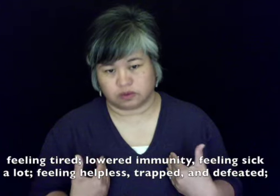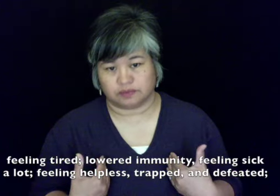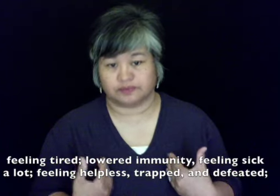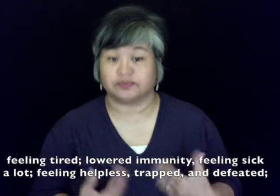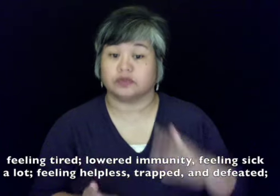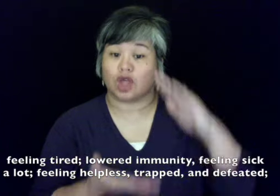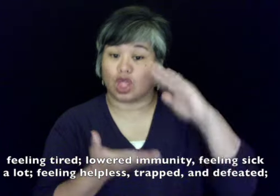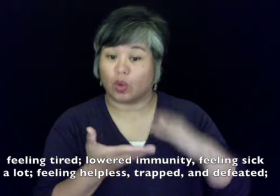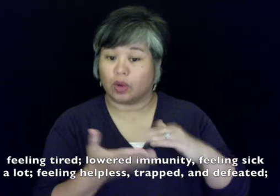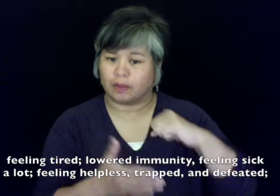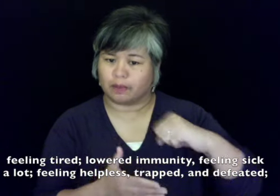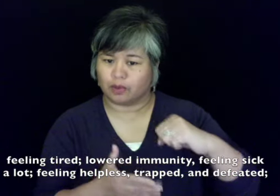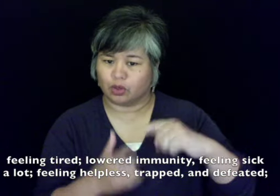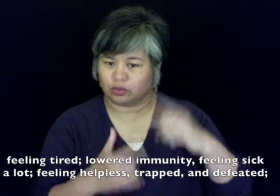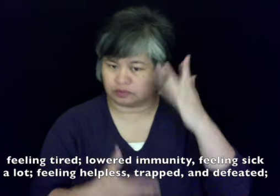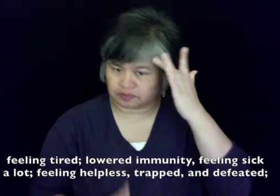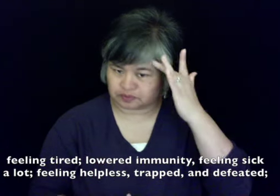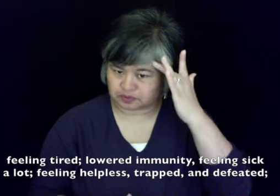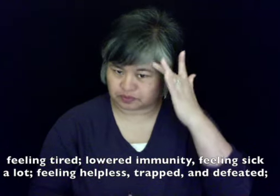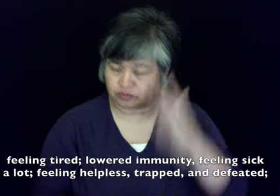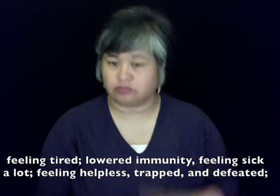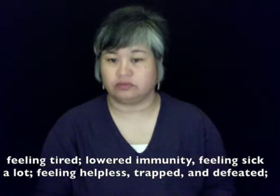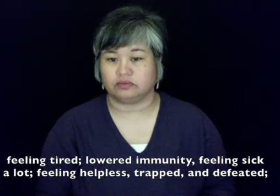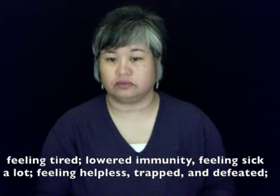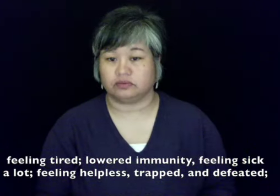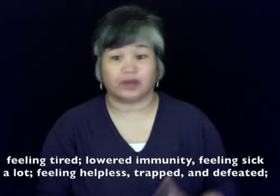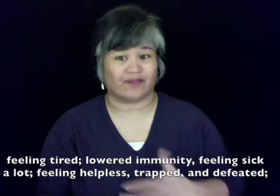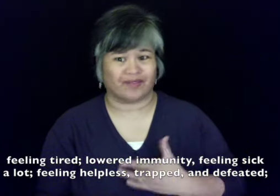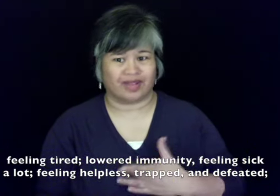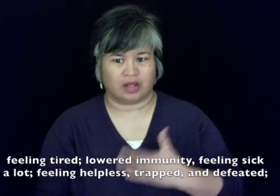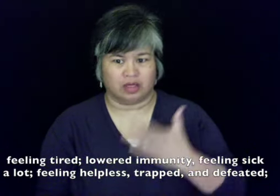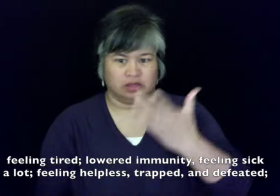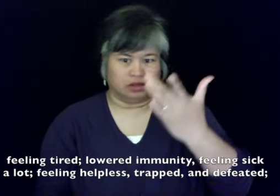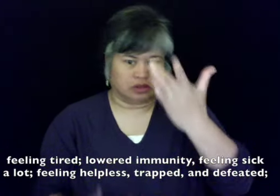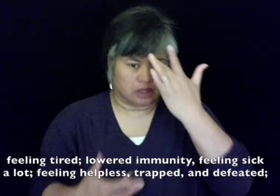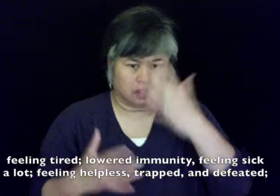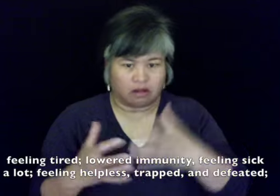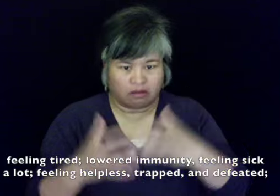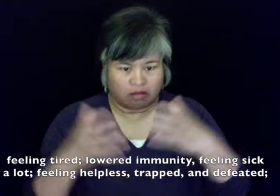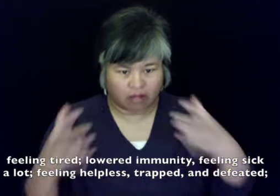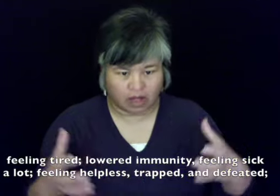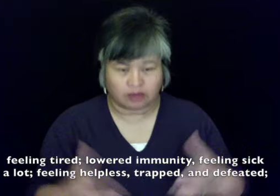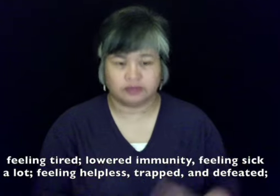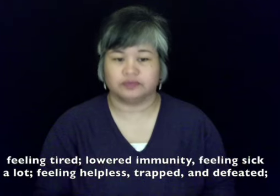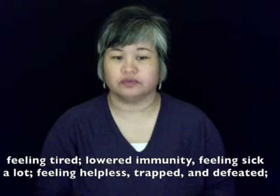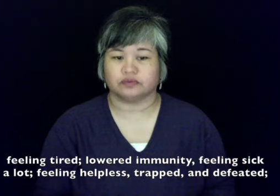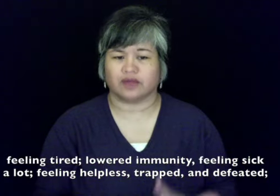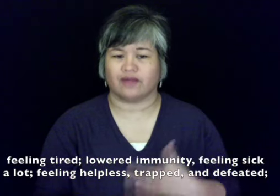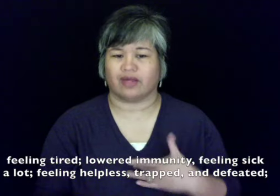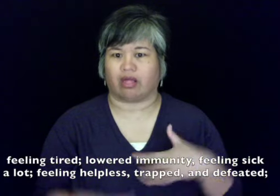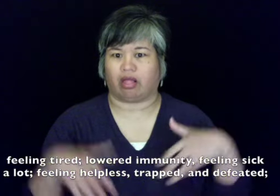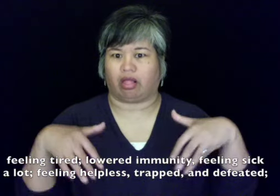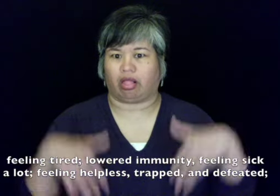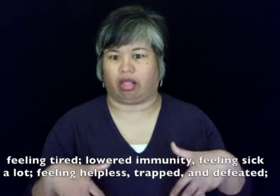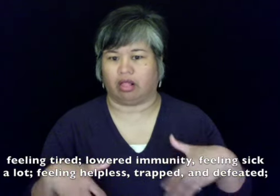feeling tired, lowered immunity, feeling sick a lot, feeling helpless, trapped,